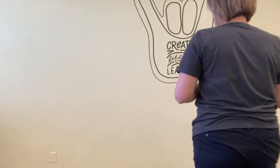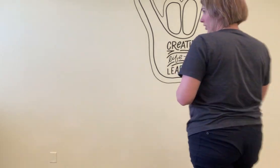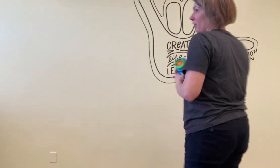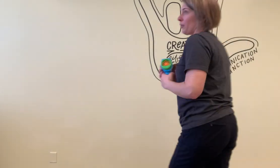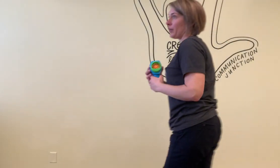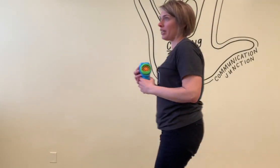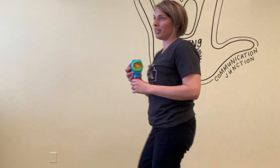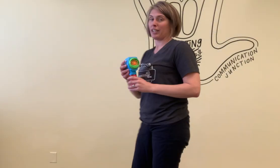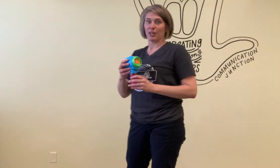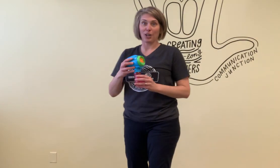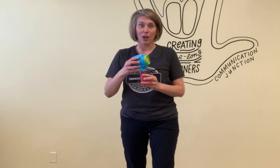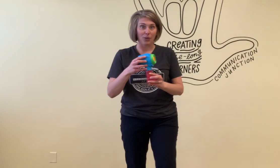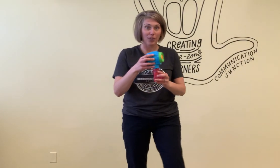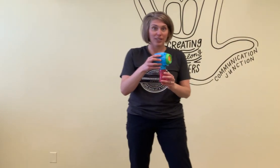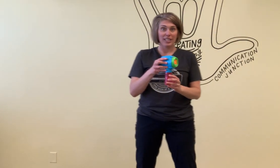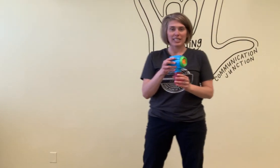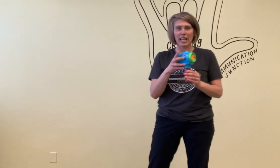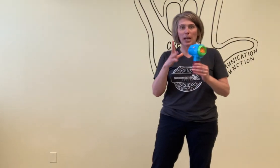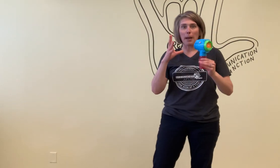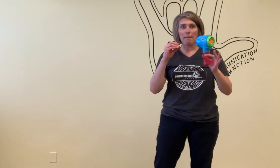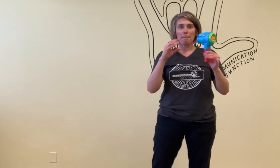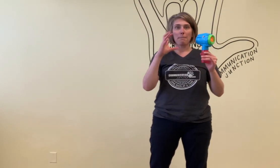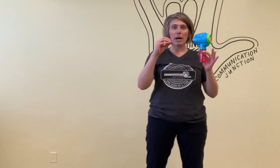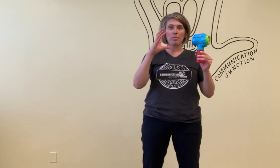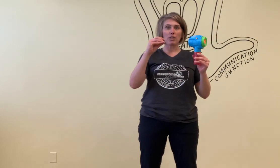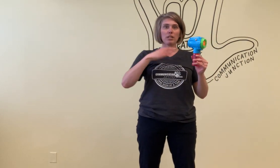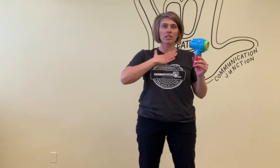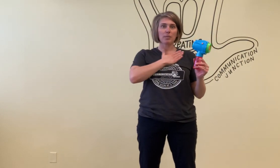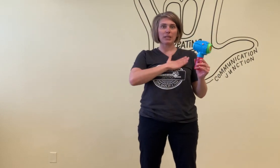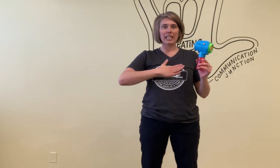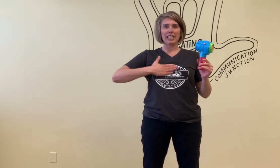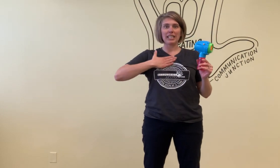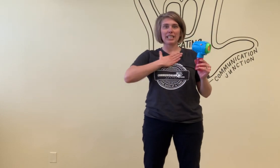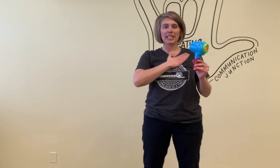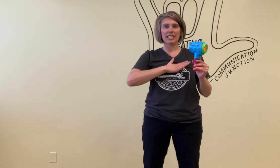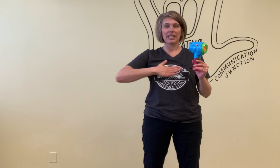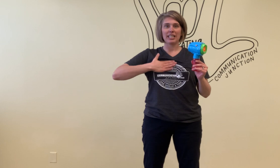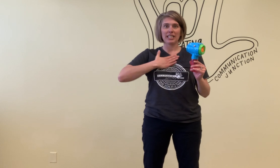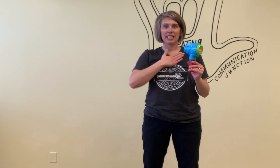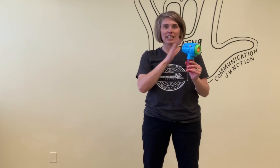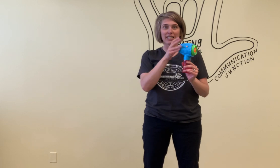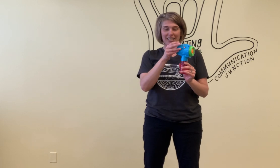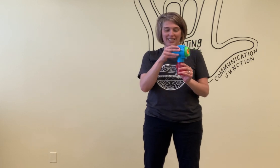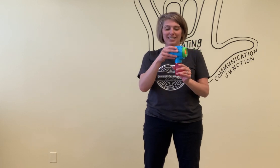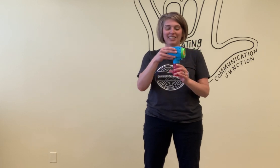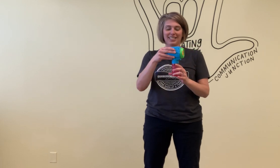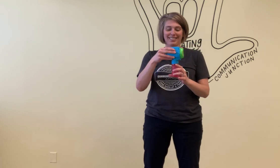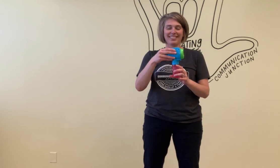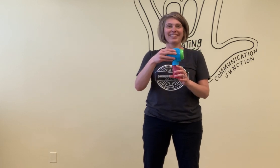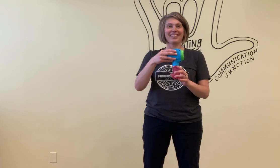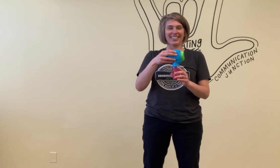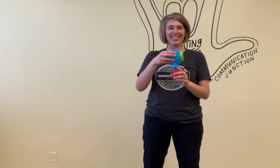here we go. Say, bubbles, please. Good